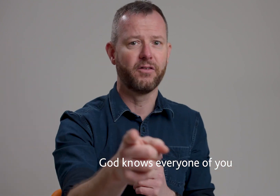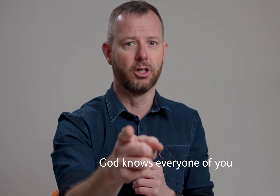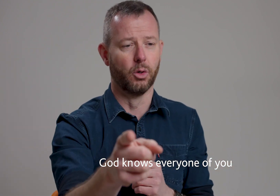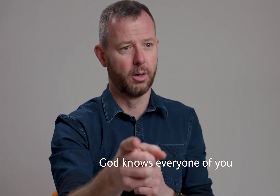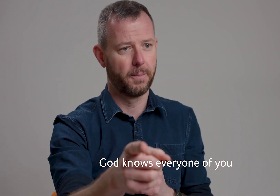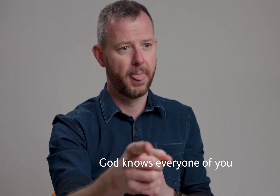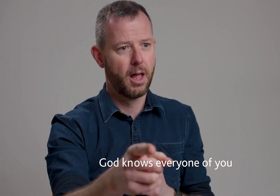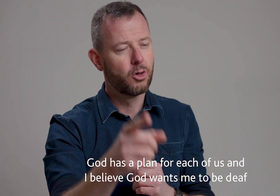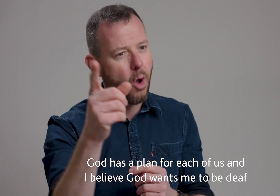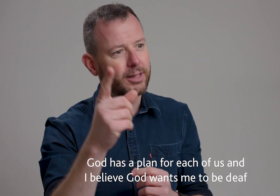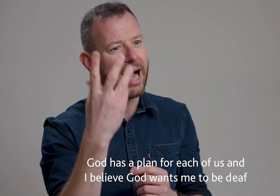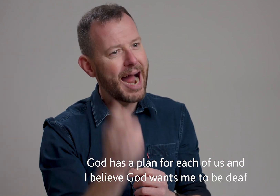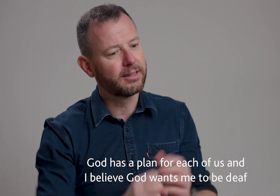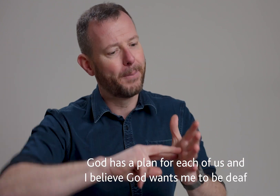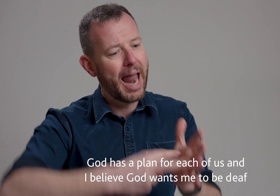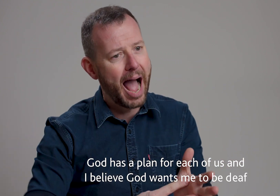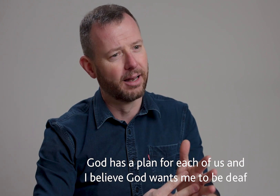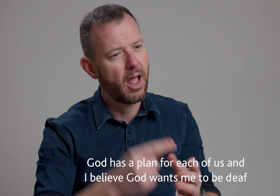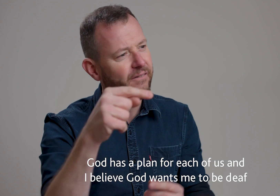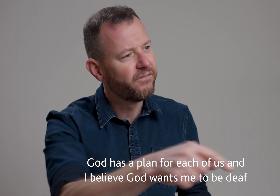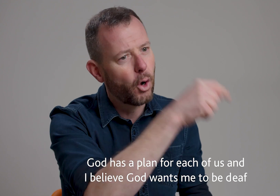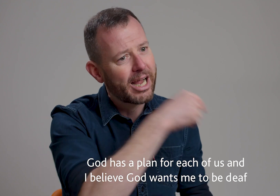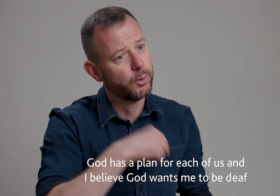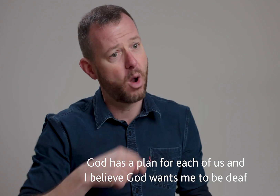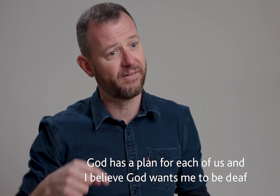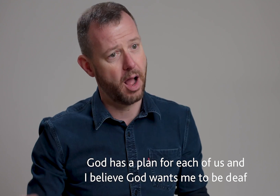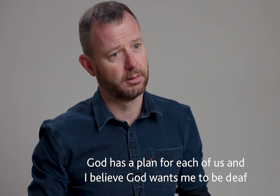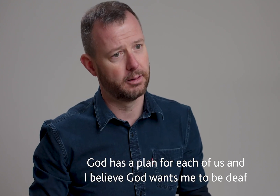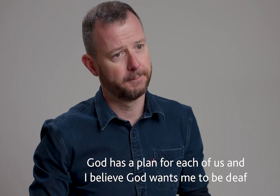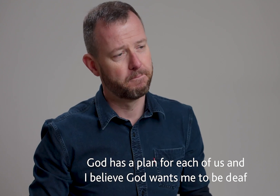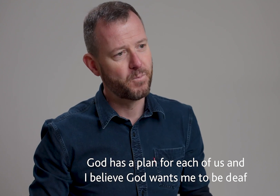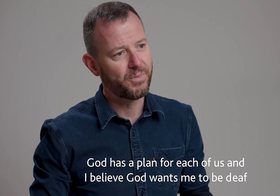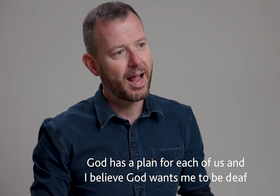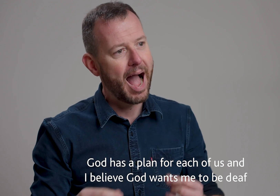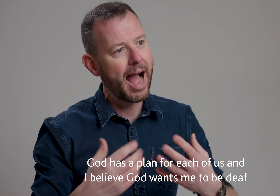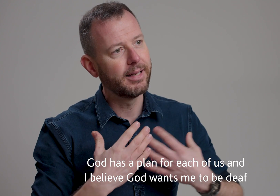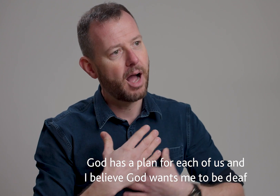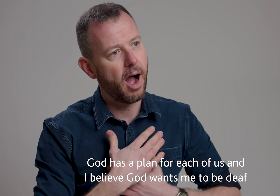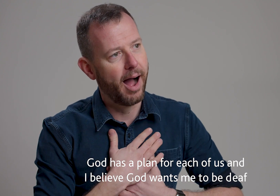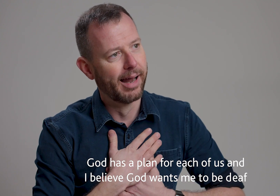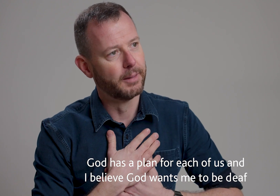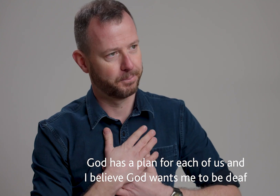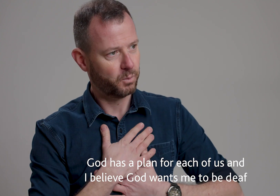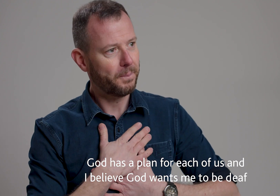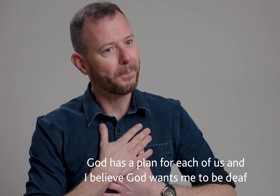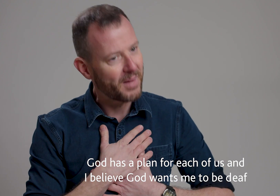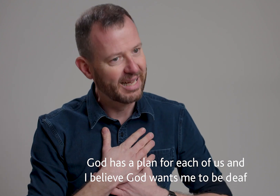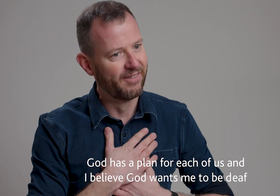you. God had the plan for his one of us. And I believe